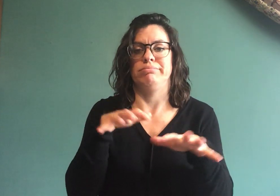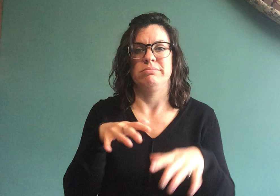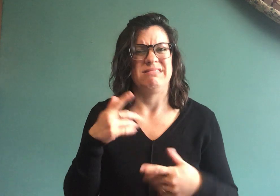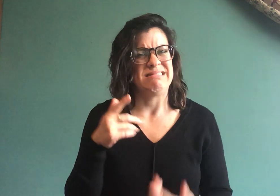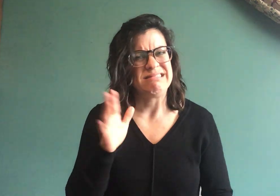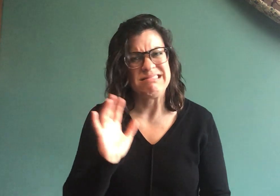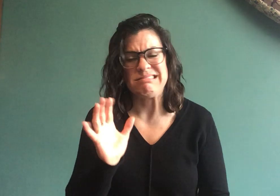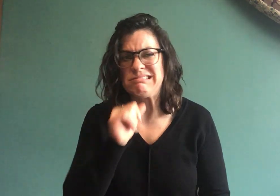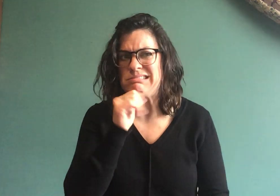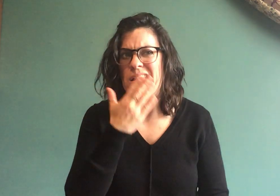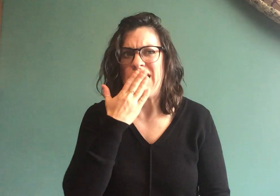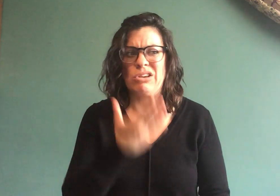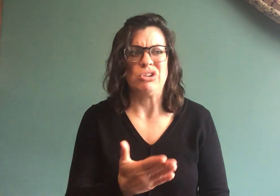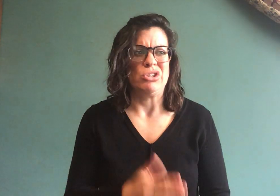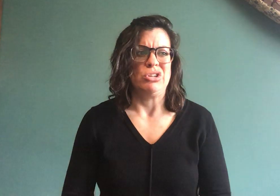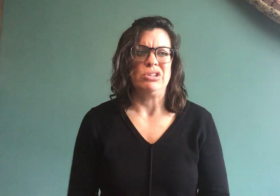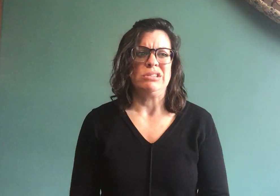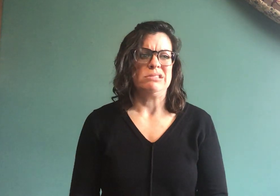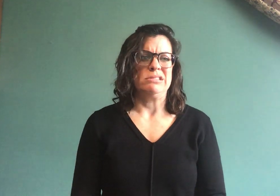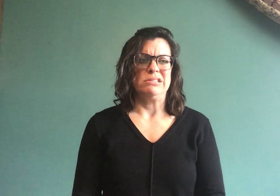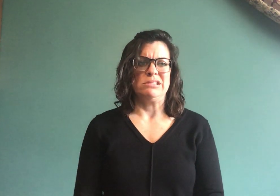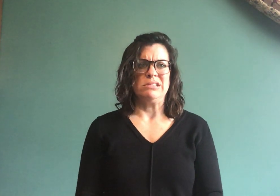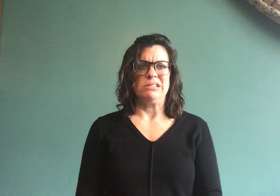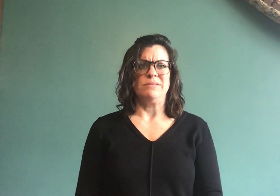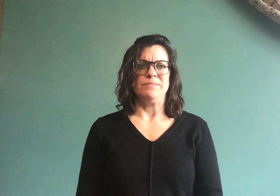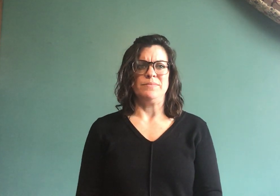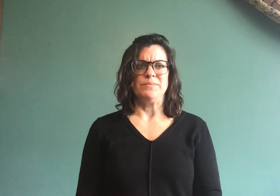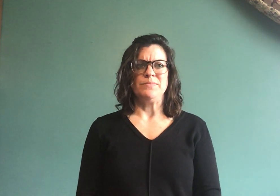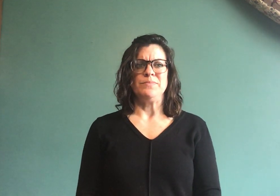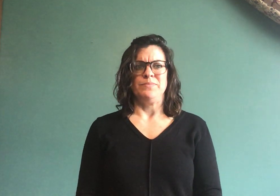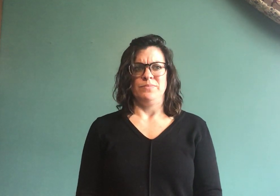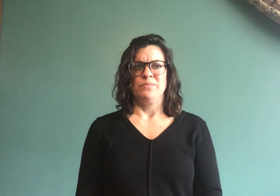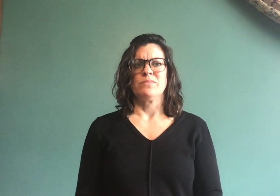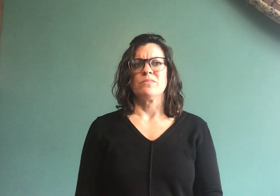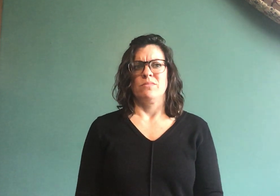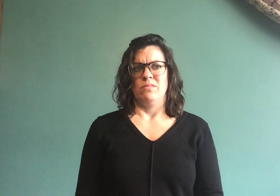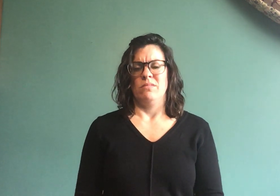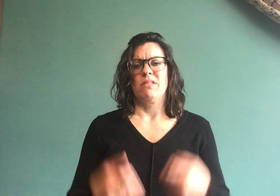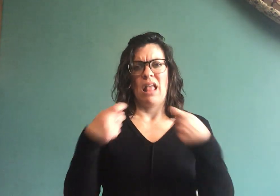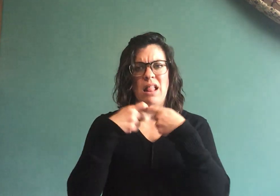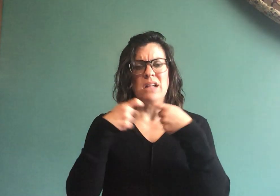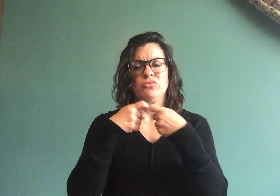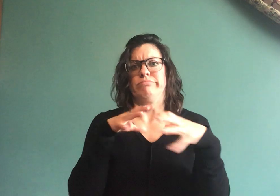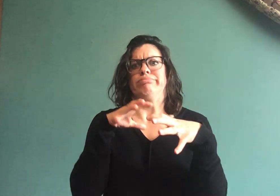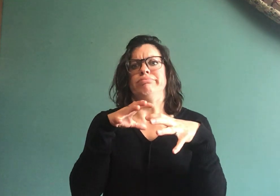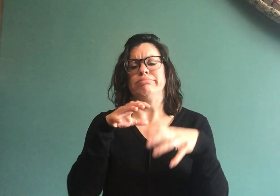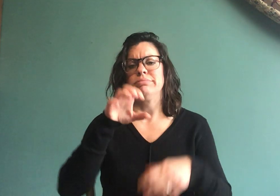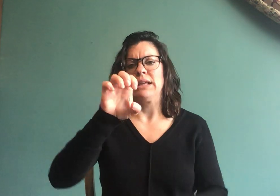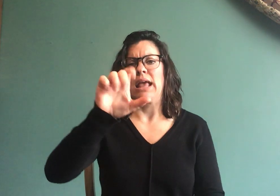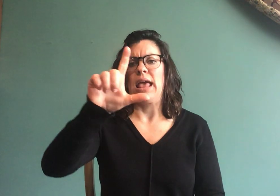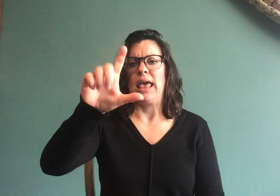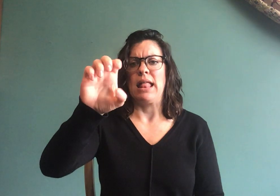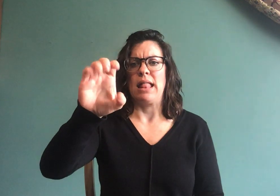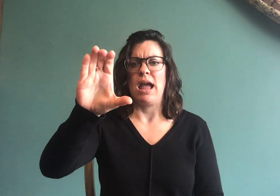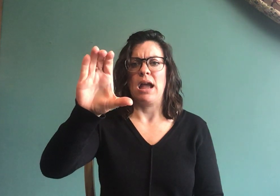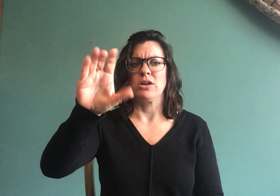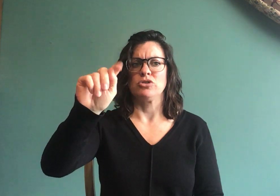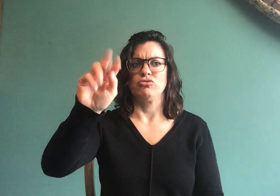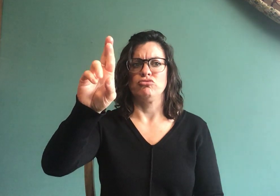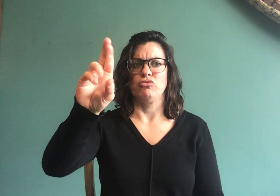some of the things, electrocution. Now, you know I'm going to be very upset if you can't answer my questions here. Okay, we got burns, shocks,